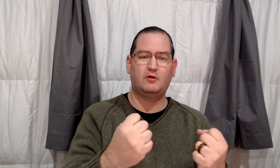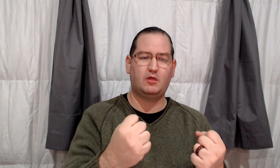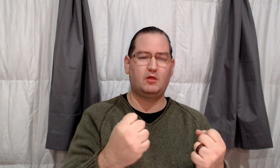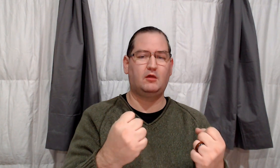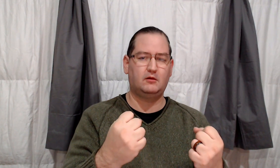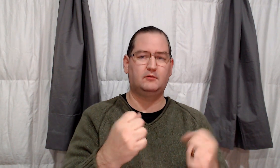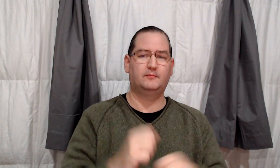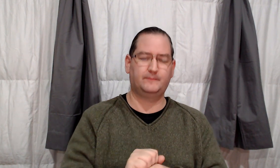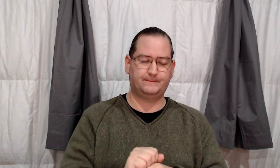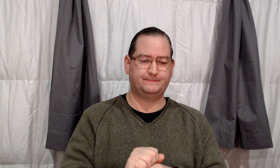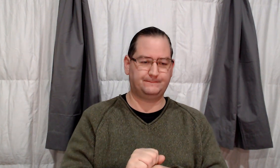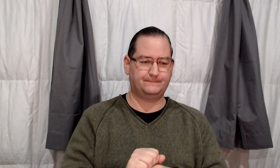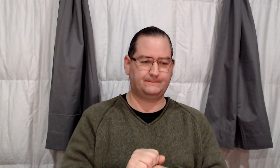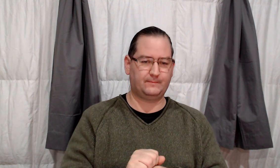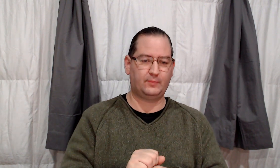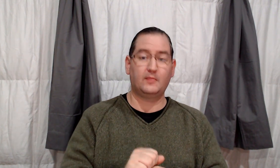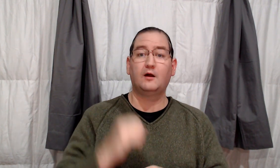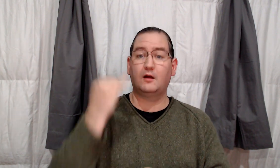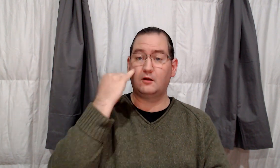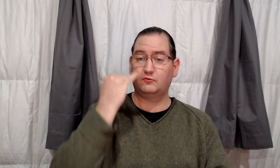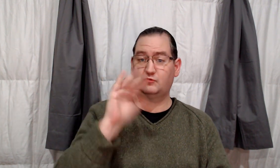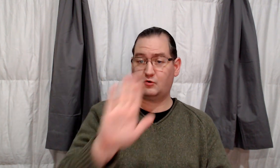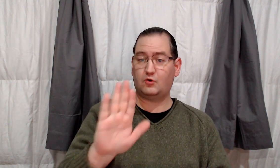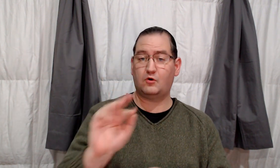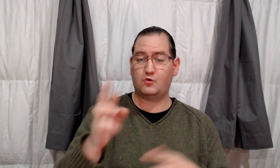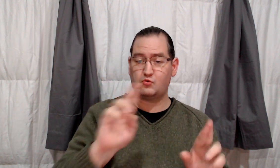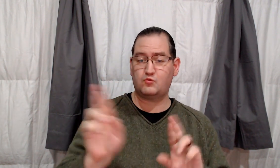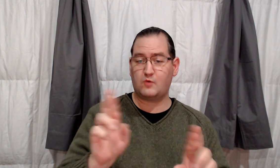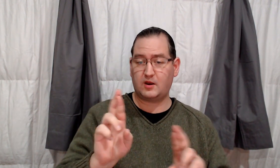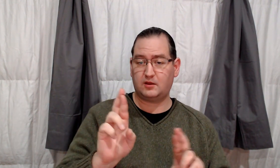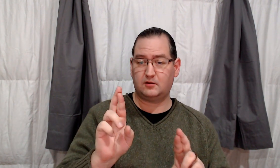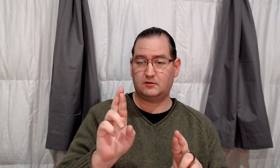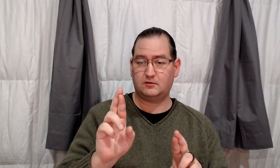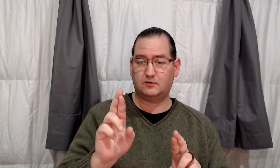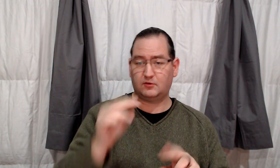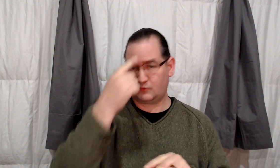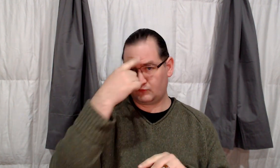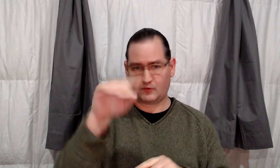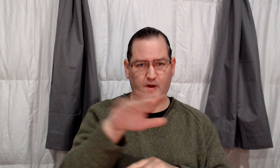So if you're ready to get into the hypnosis, if you found that space and that time,